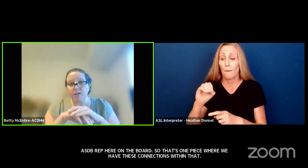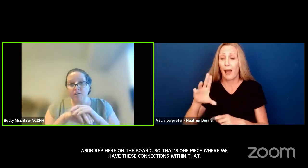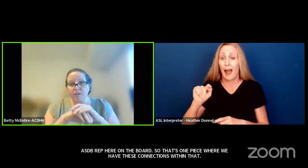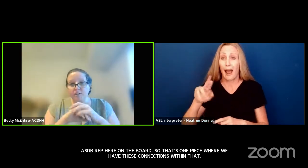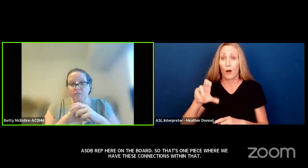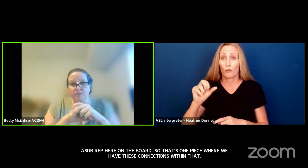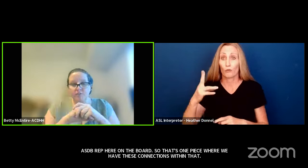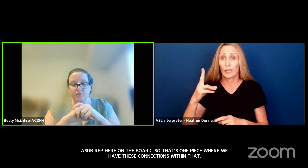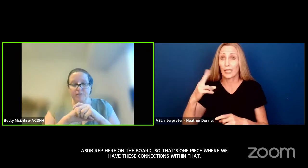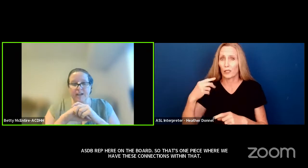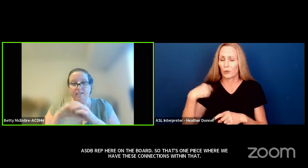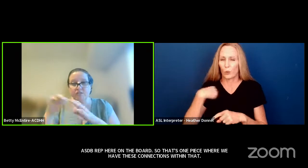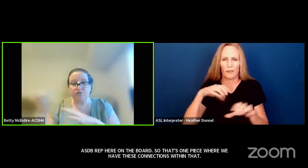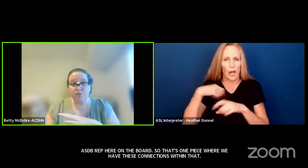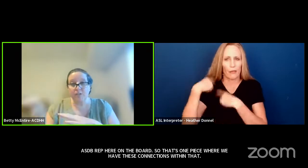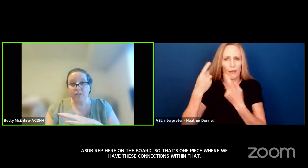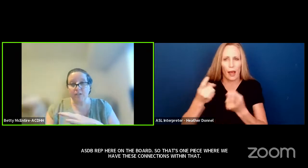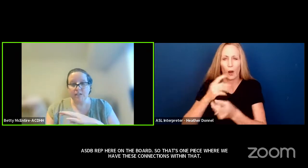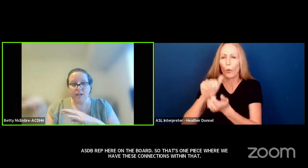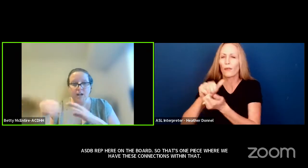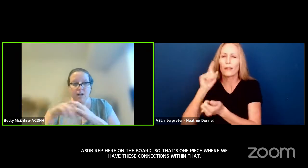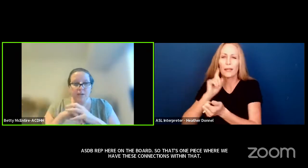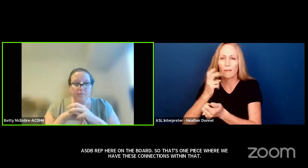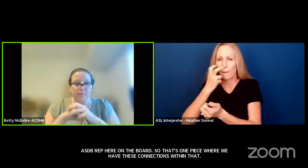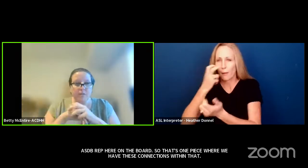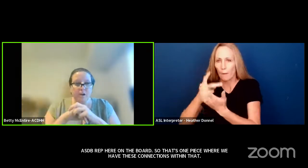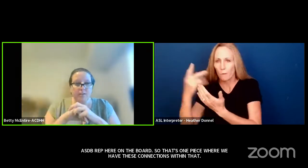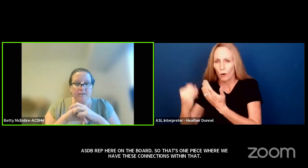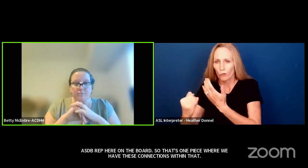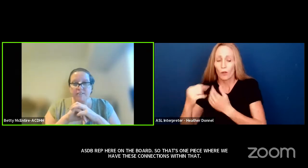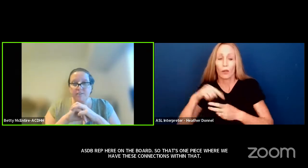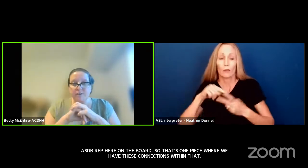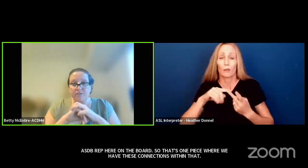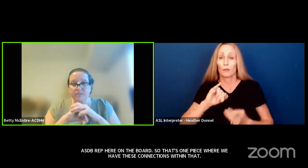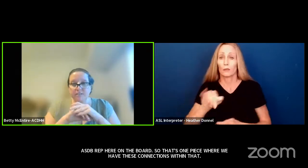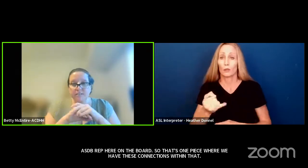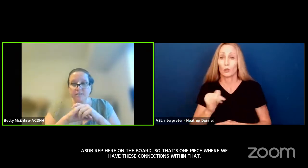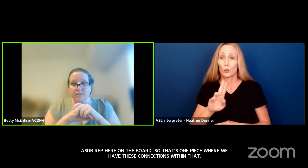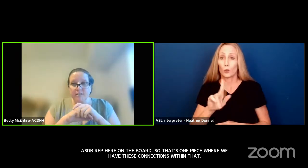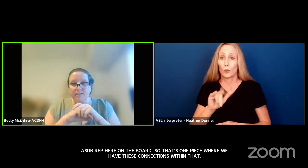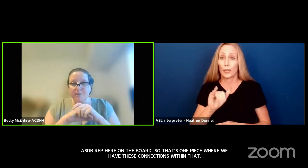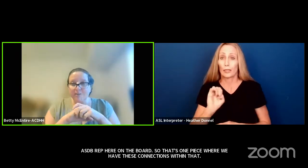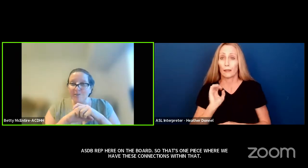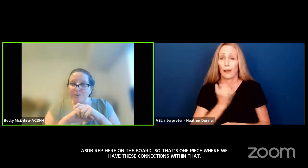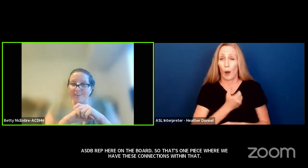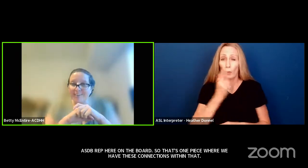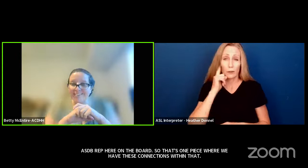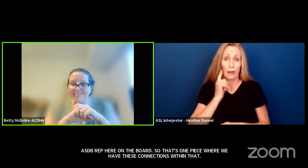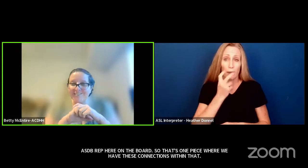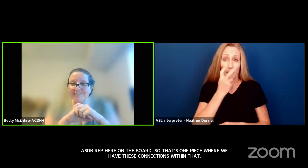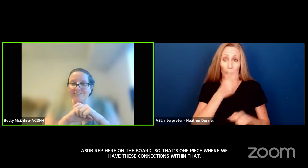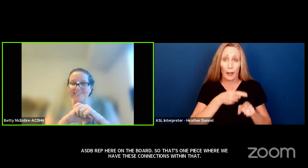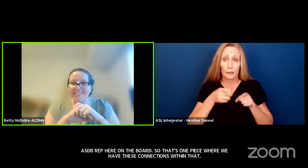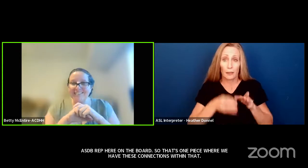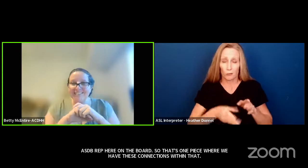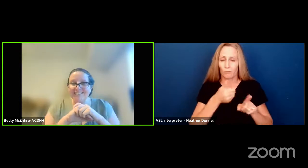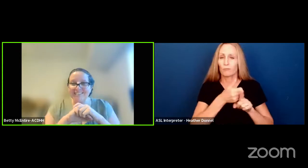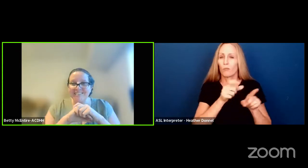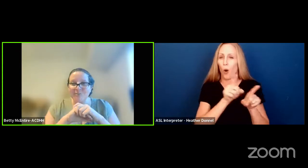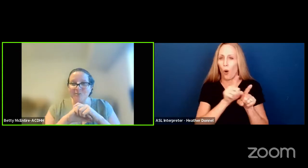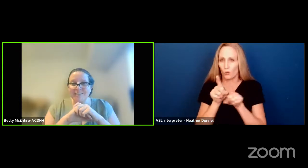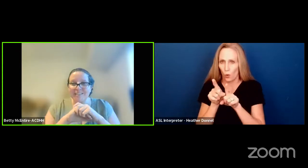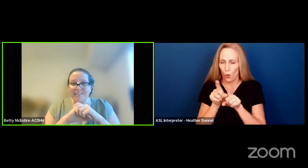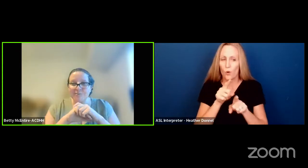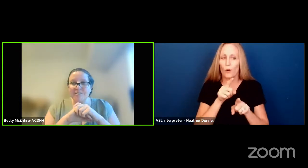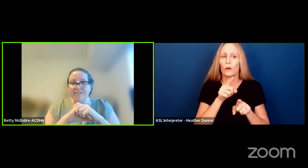Project. We've been doing that. Julie, our Deafline specialist, is also working to get into